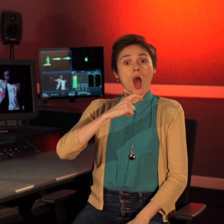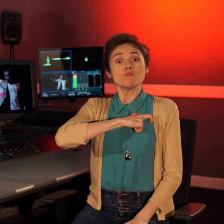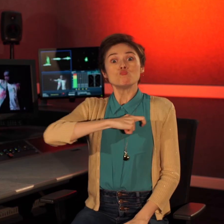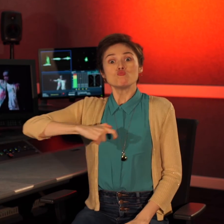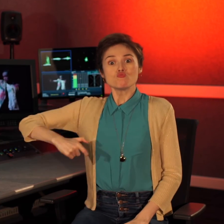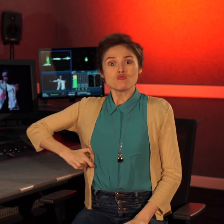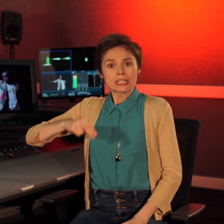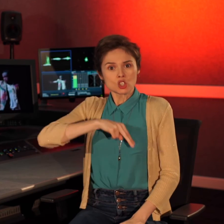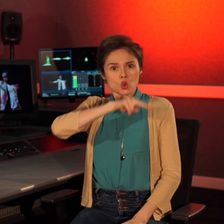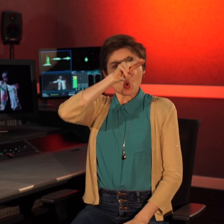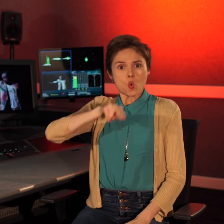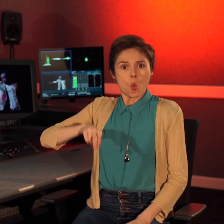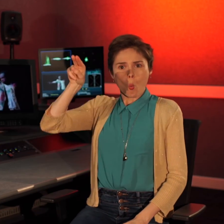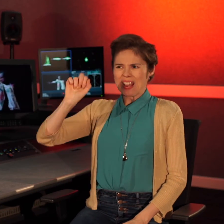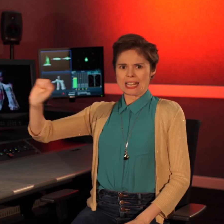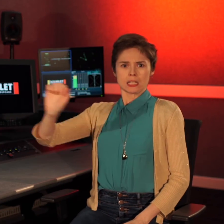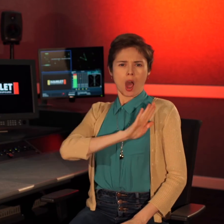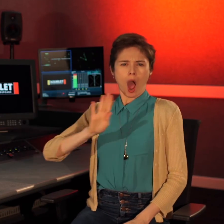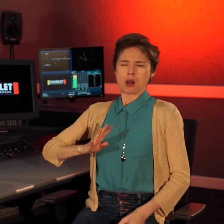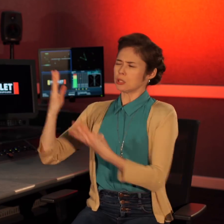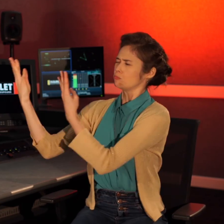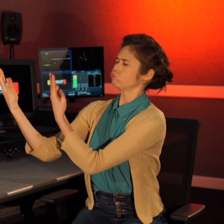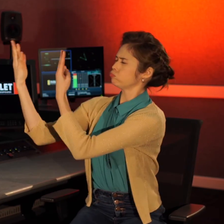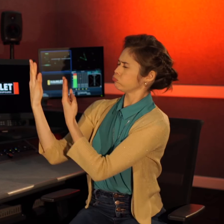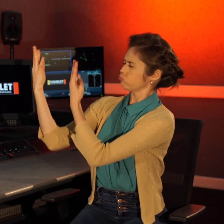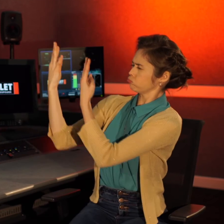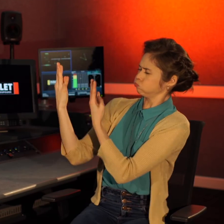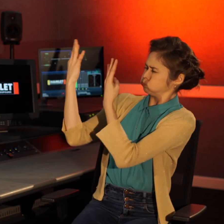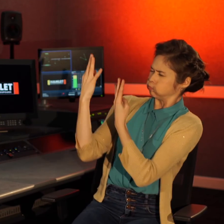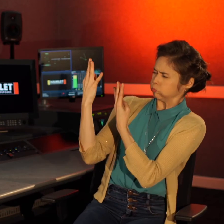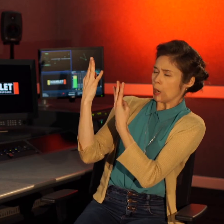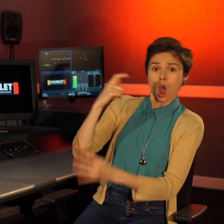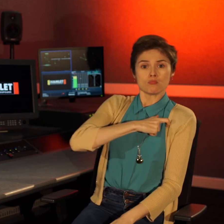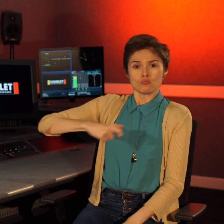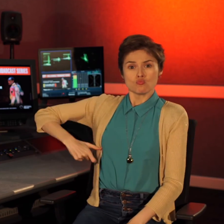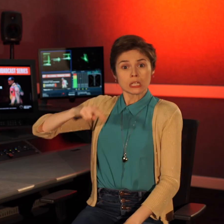Fortinbras, the Prince of Norway, arrives with his army.